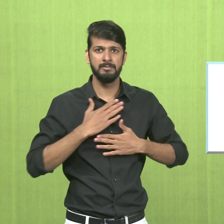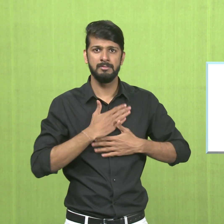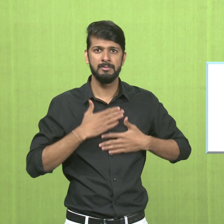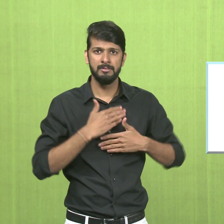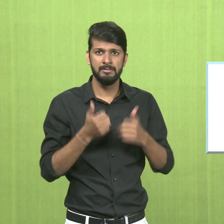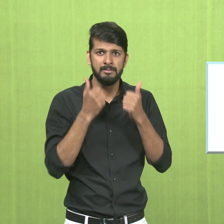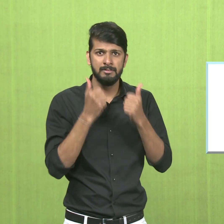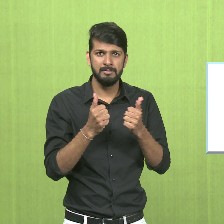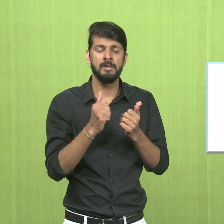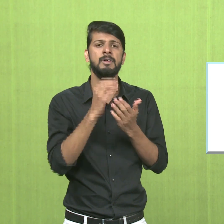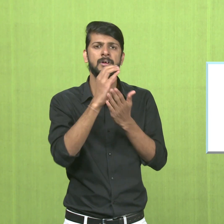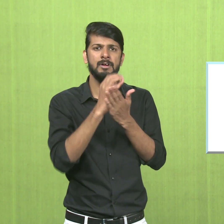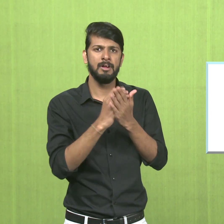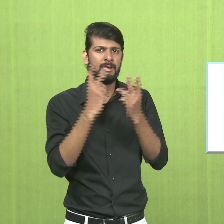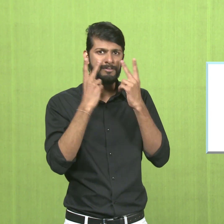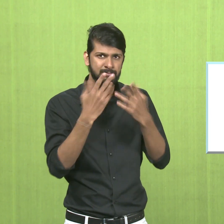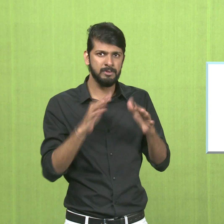I hope you enjoyed watching part 1 of the lesson.